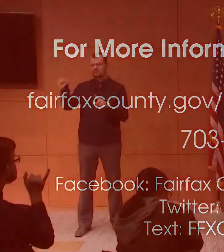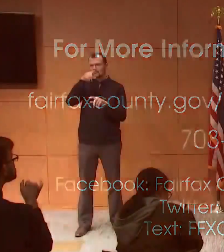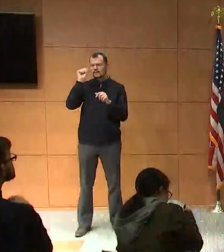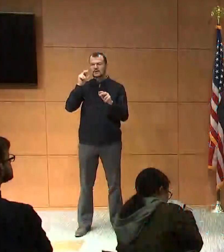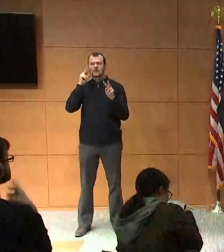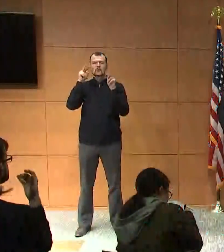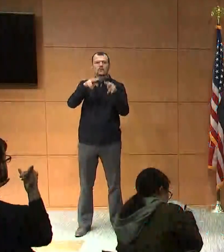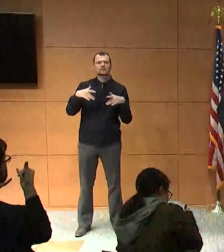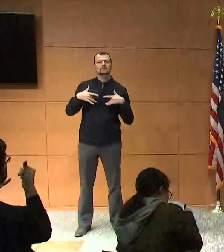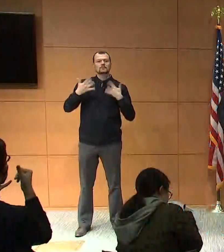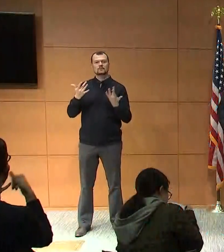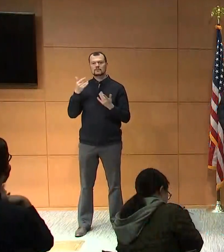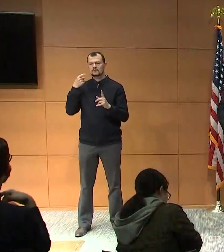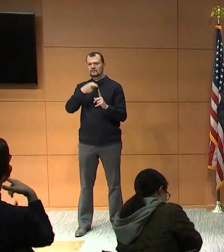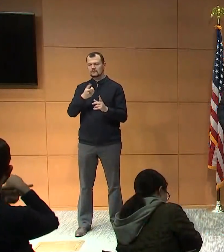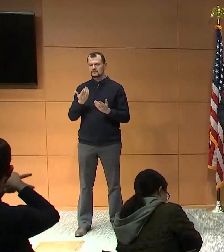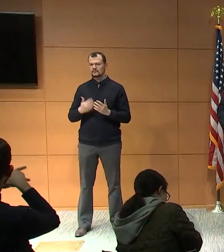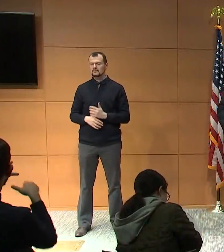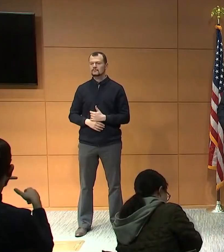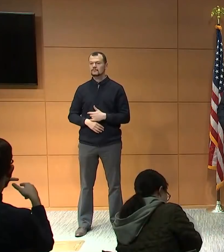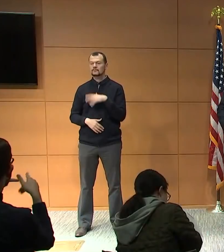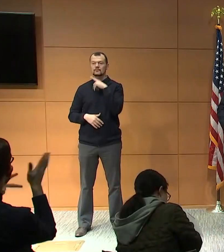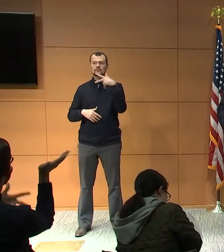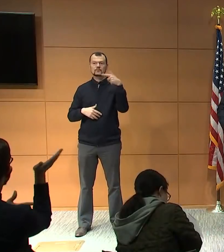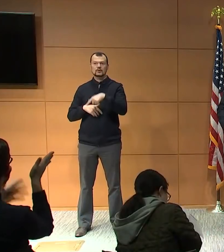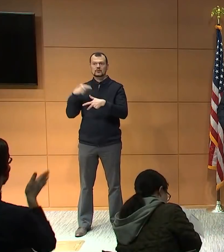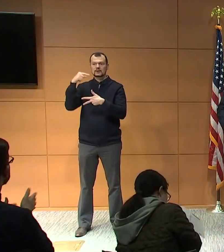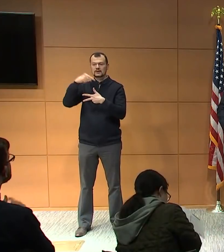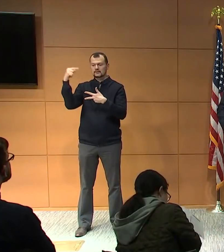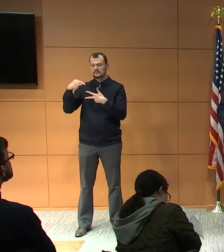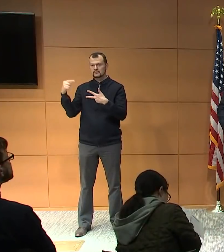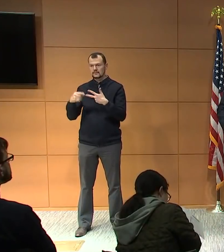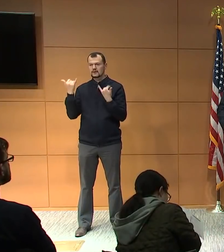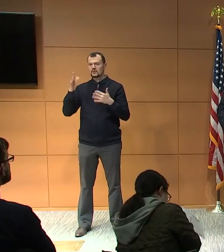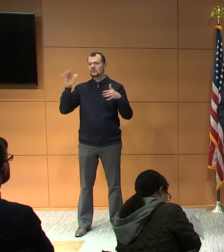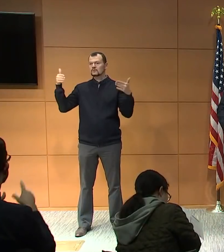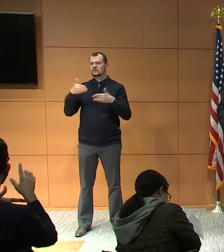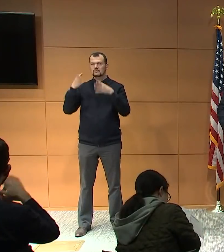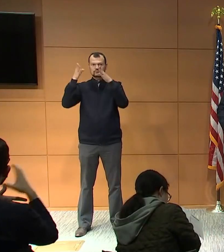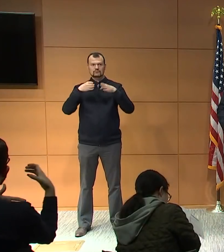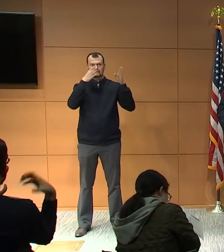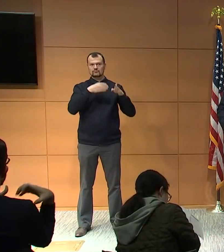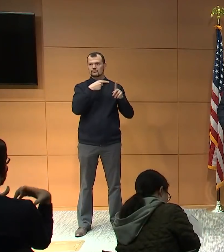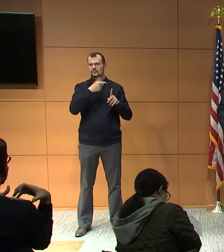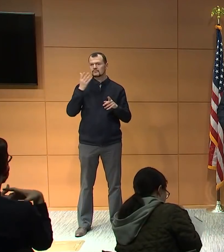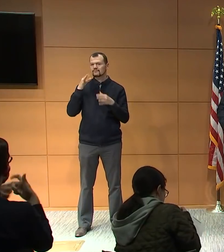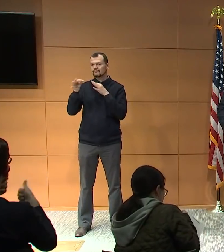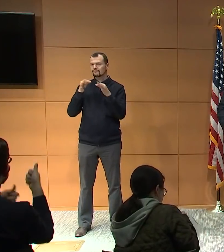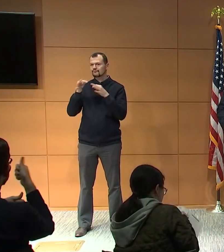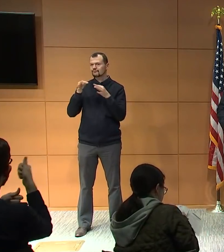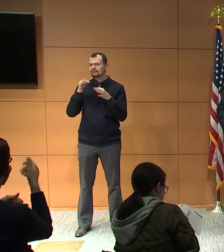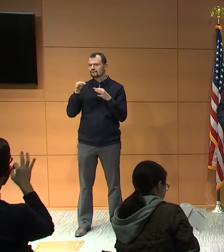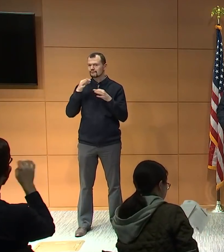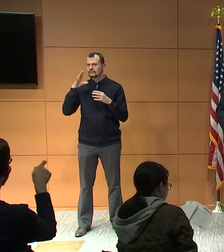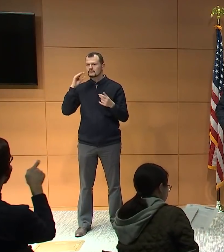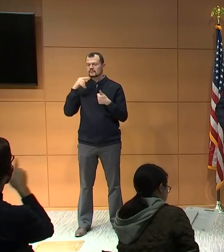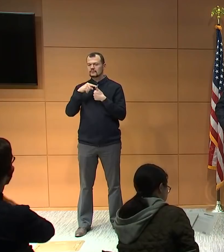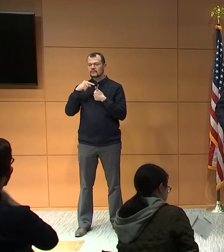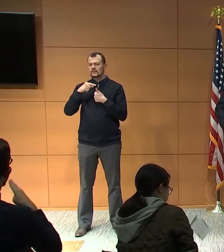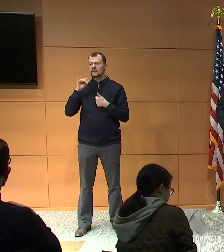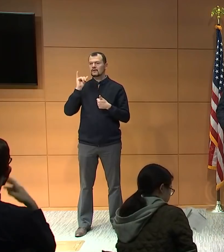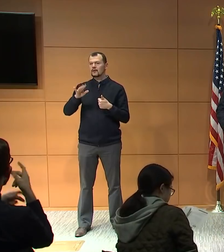Now you're going to hear from 3 speakers. First will be Chairman of the Fairfax County Board of Supervisors, Jeffrey